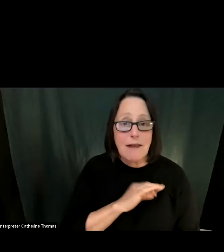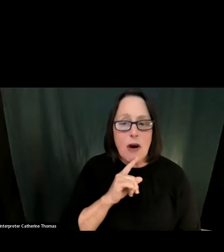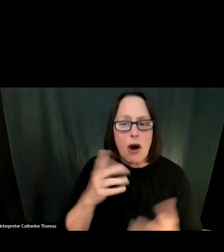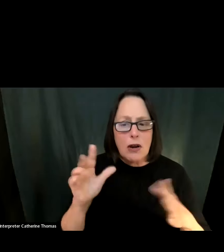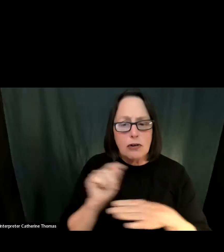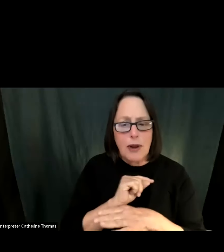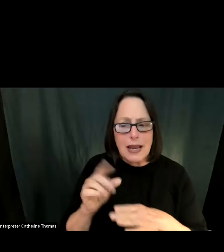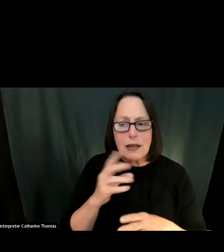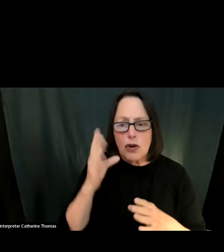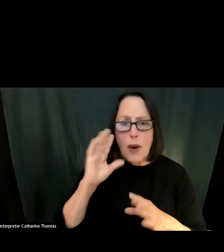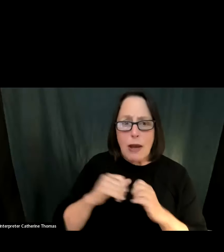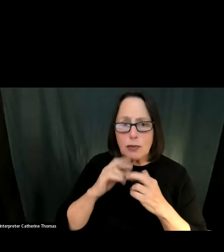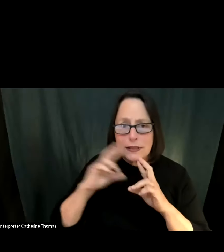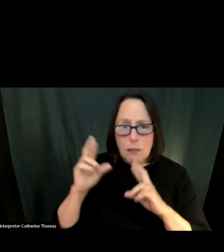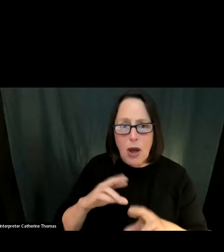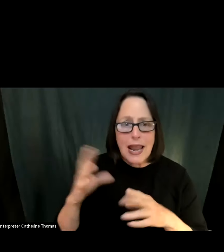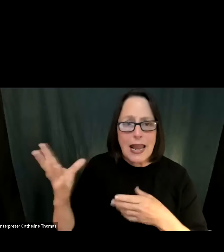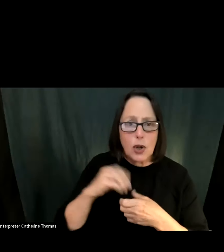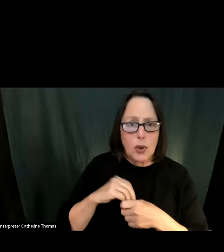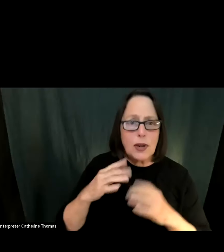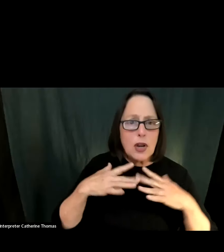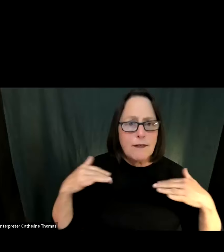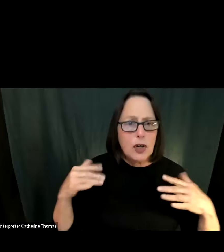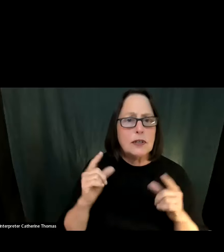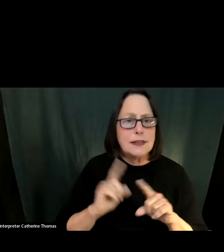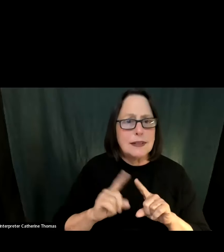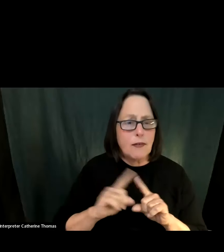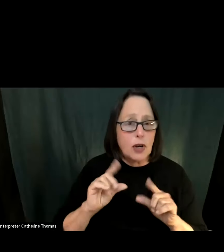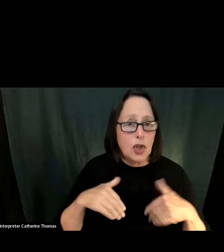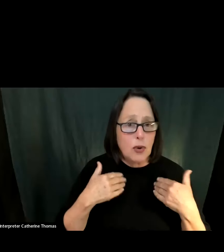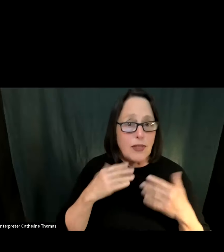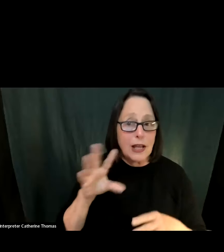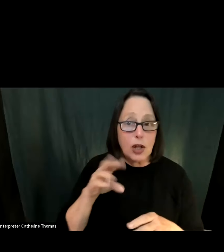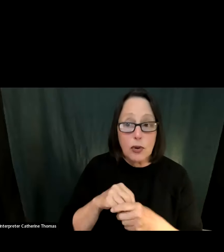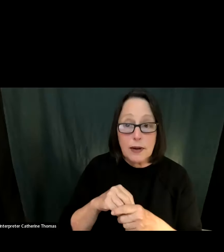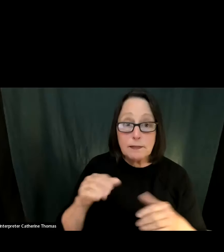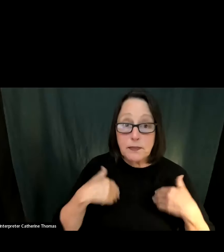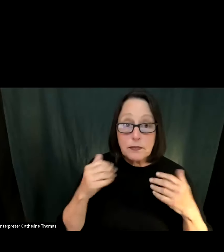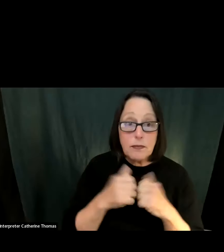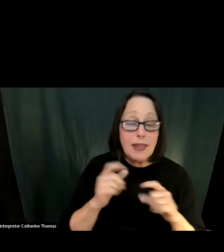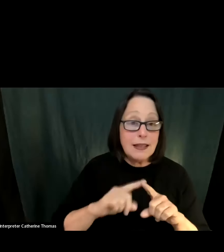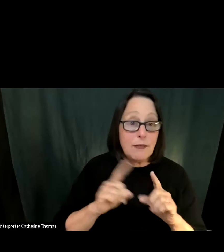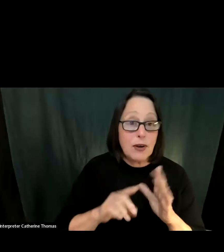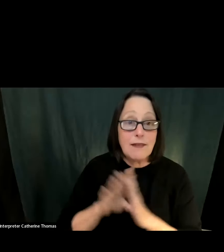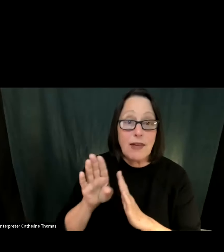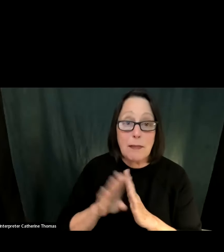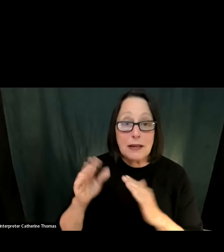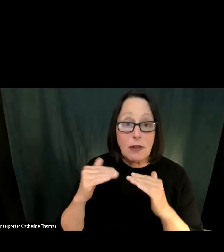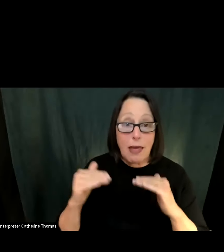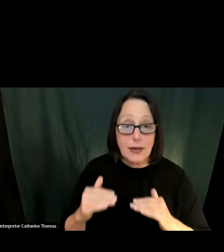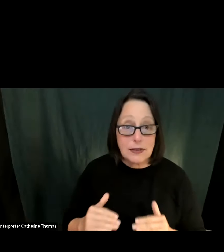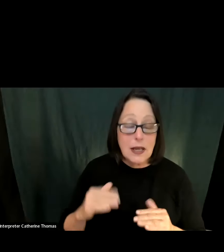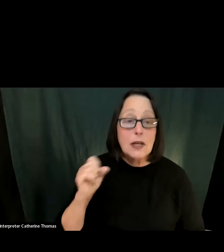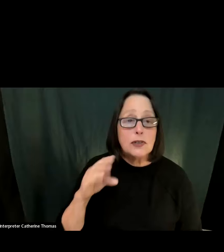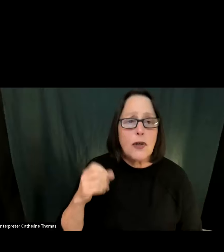responsive to and inclusive of a diverse group of youth, including youth at a wide range of developmental levels. And so there are a number